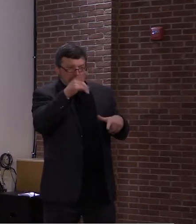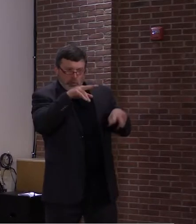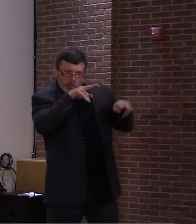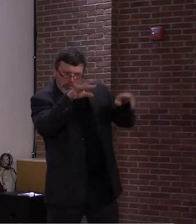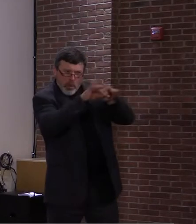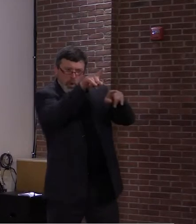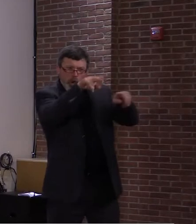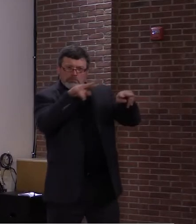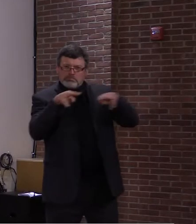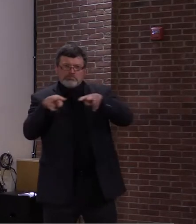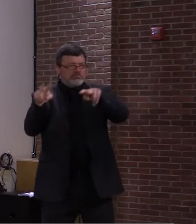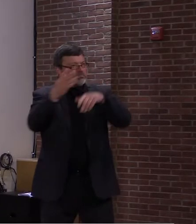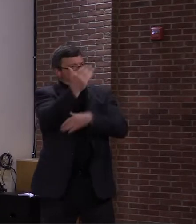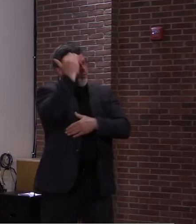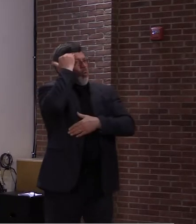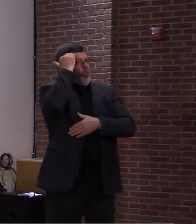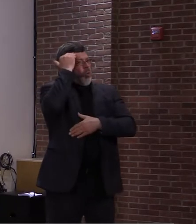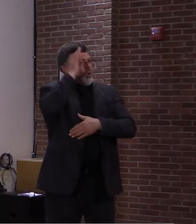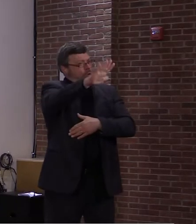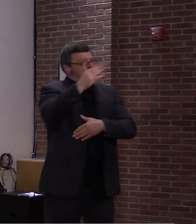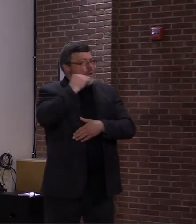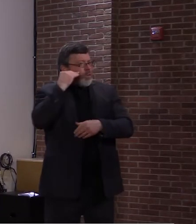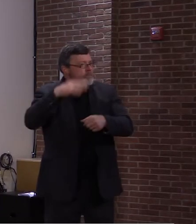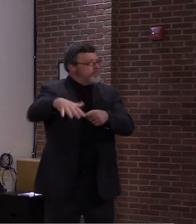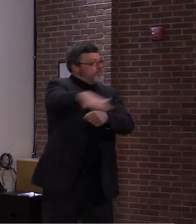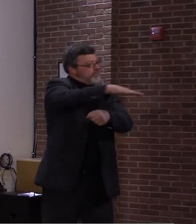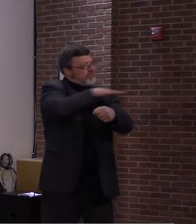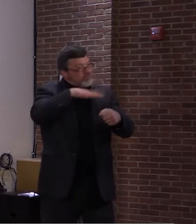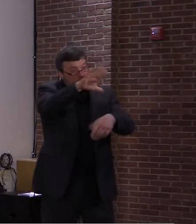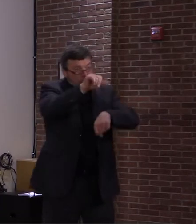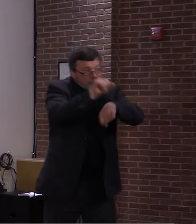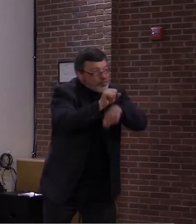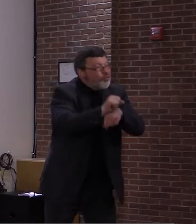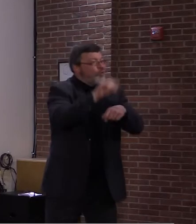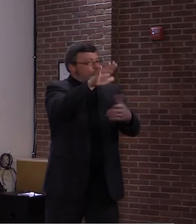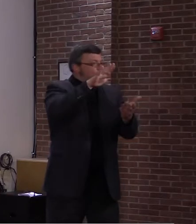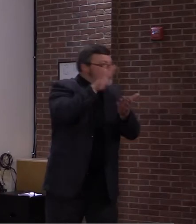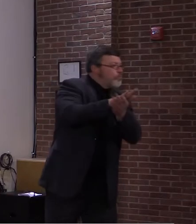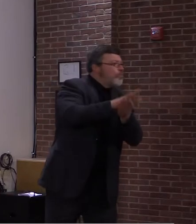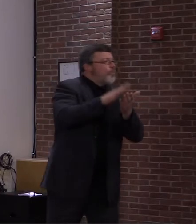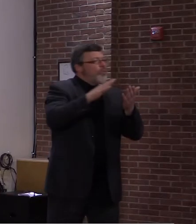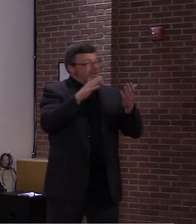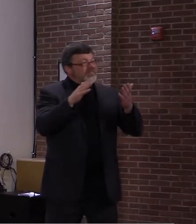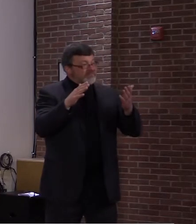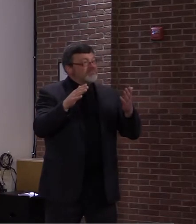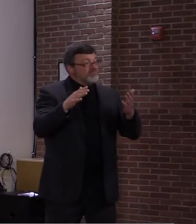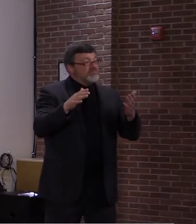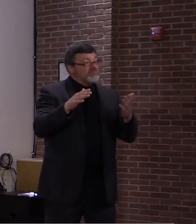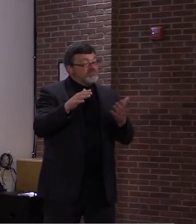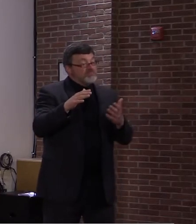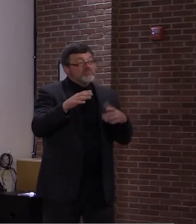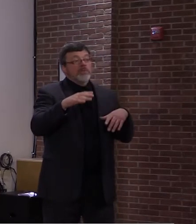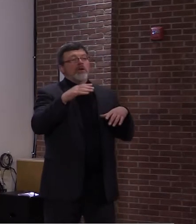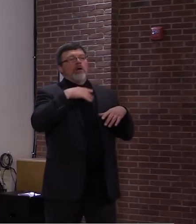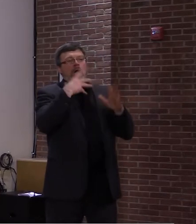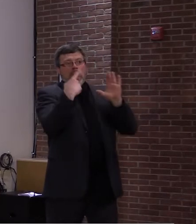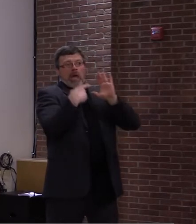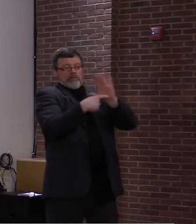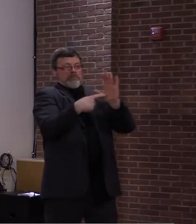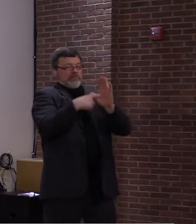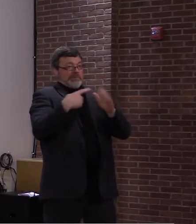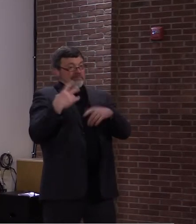of percent of staffed inpatient beds in use by COVID-19 patients is actually low